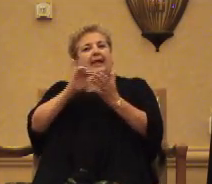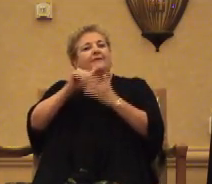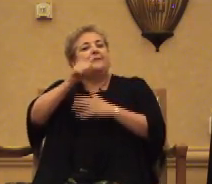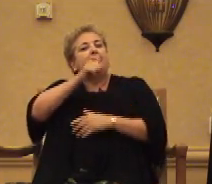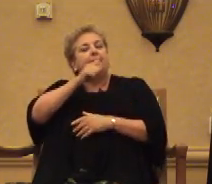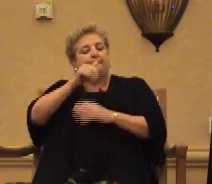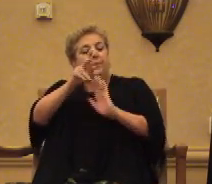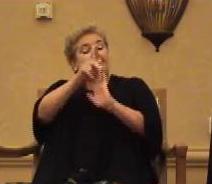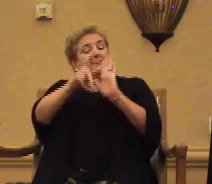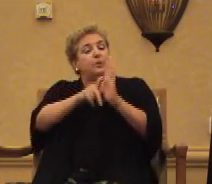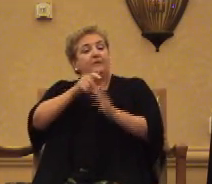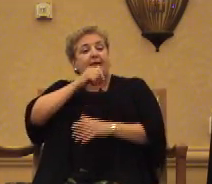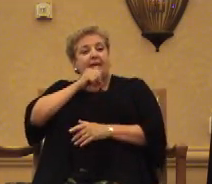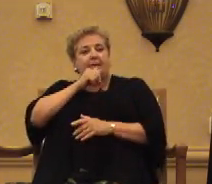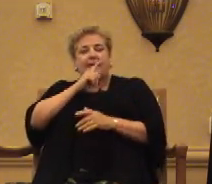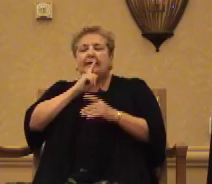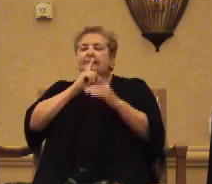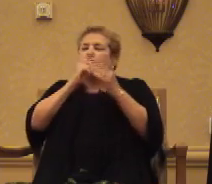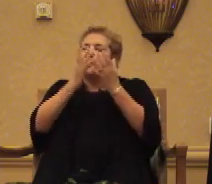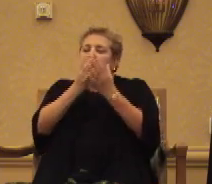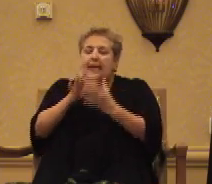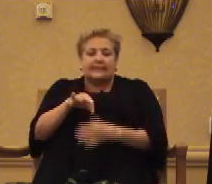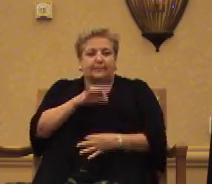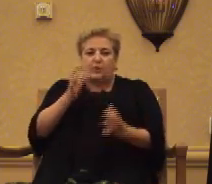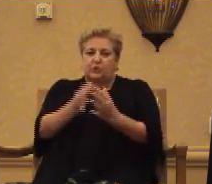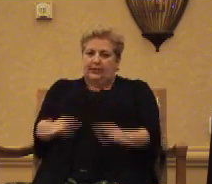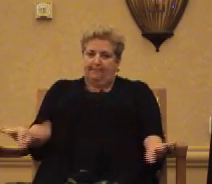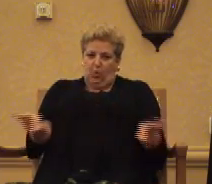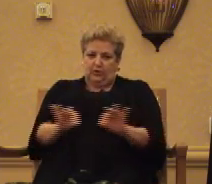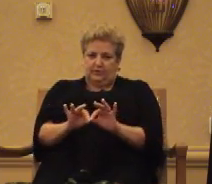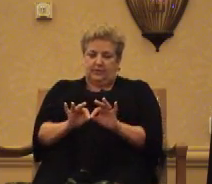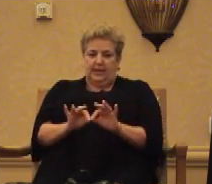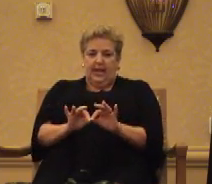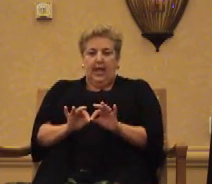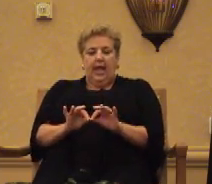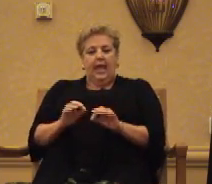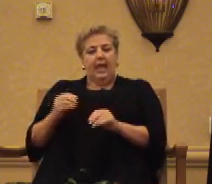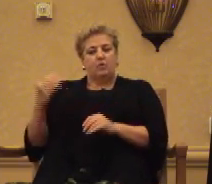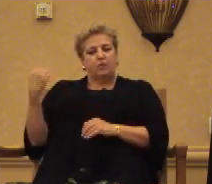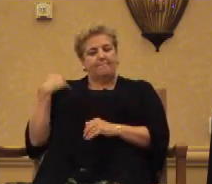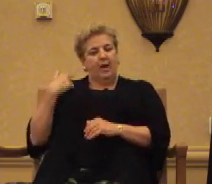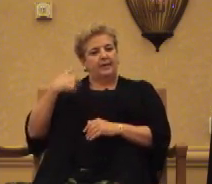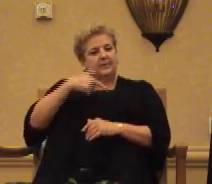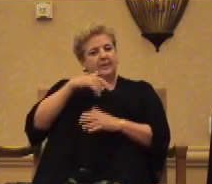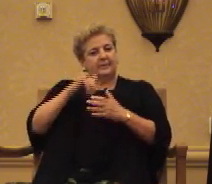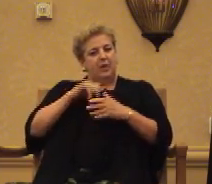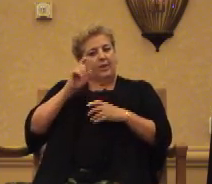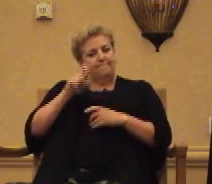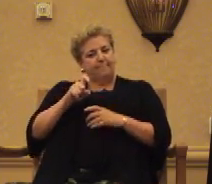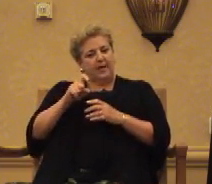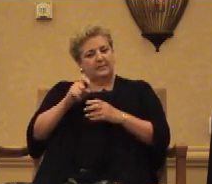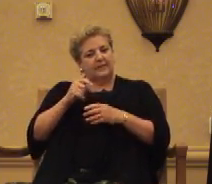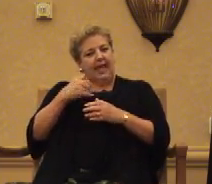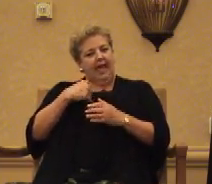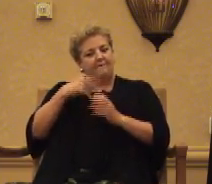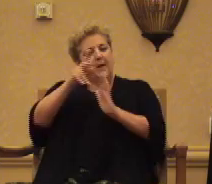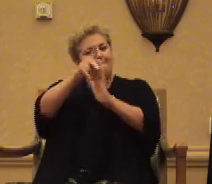spiritual significance. It reminds us that we are to place principles before personalities, that we are actually to